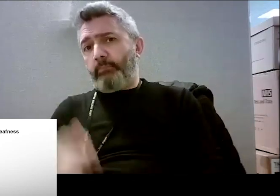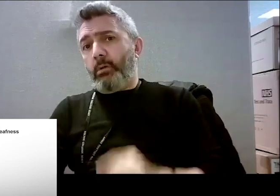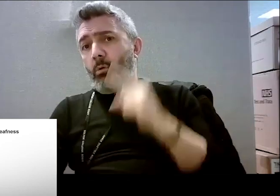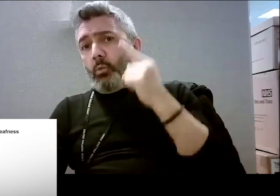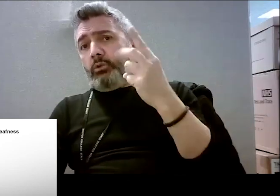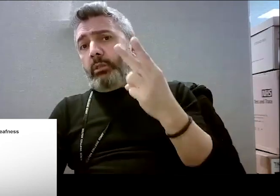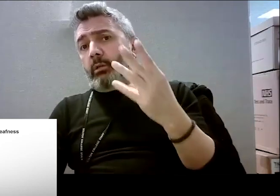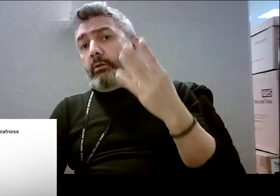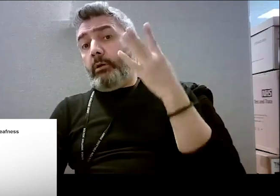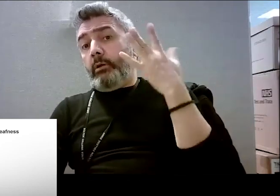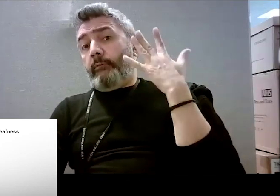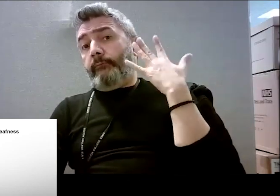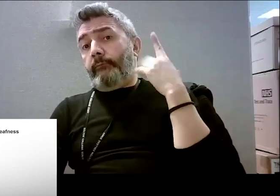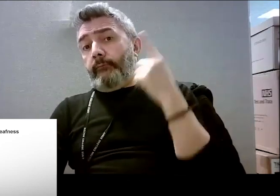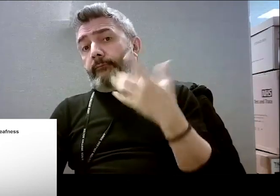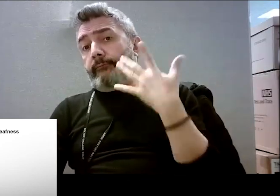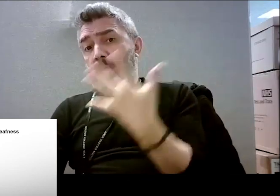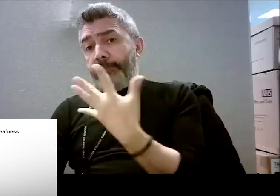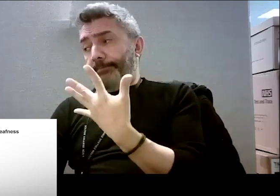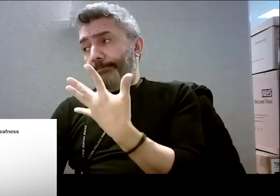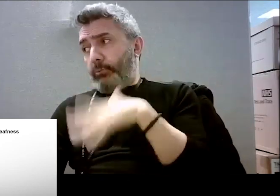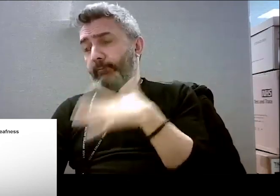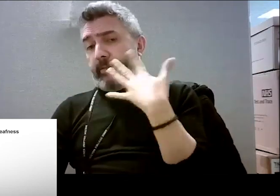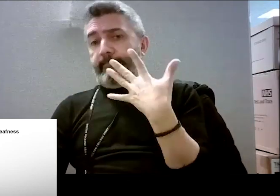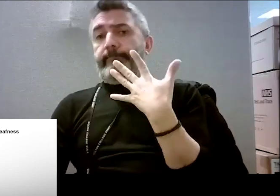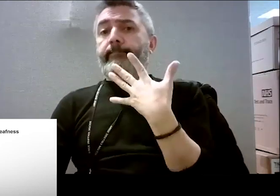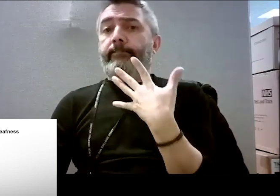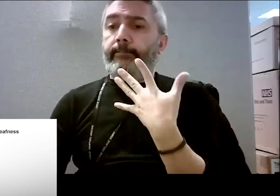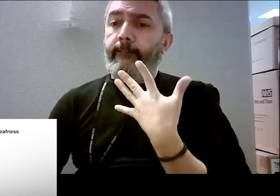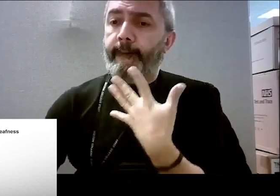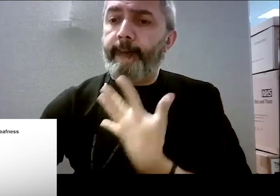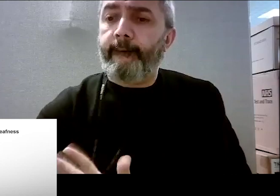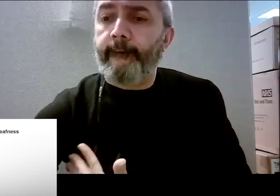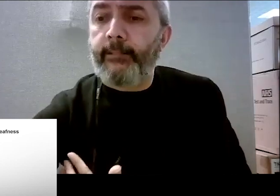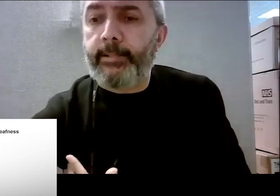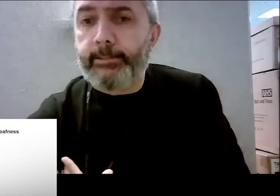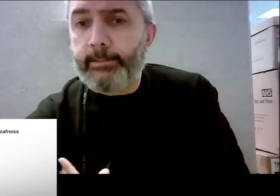a crash or had an injury that way.